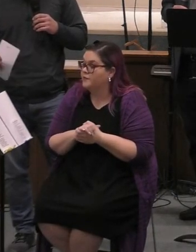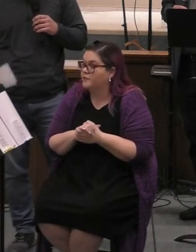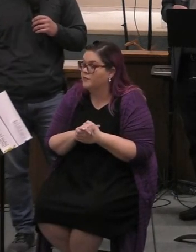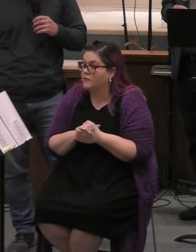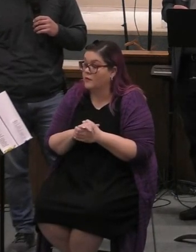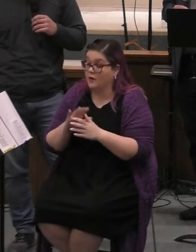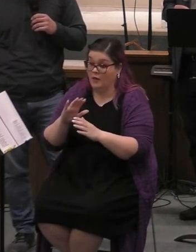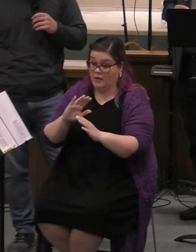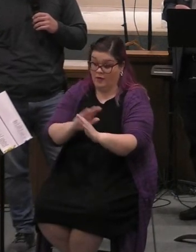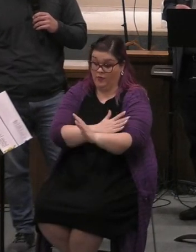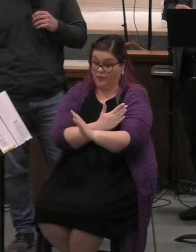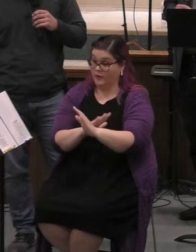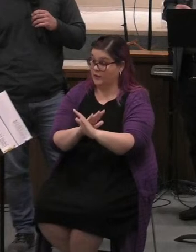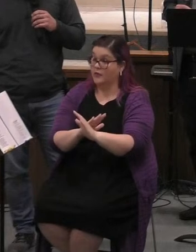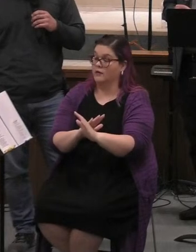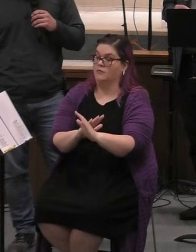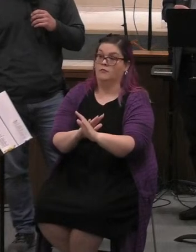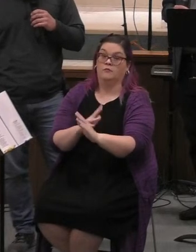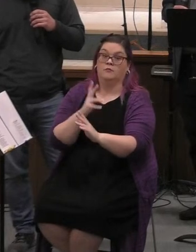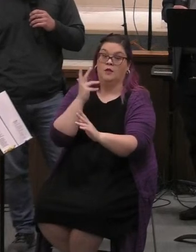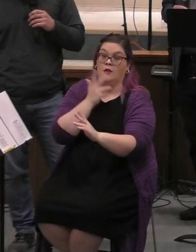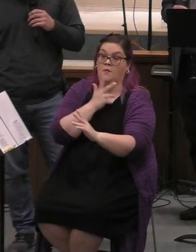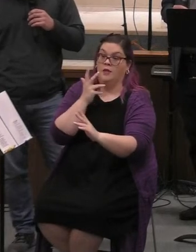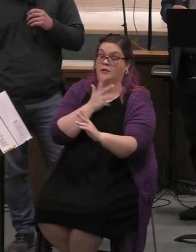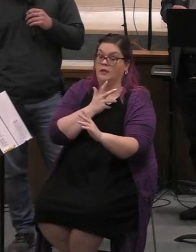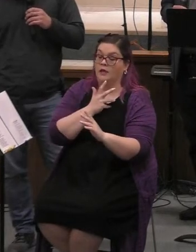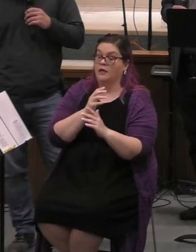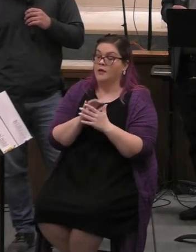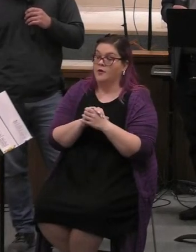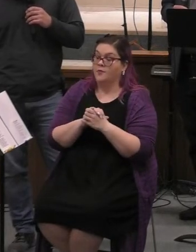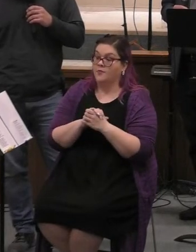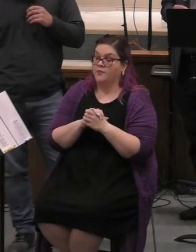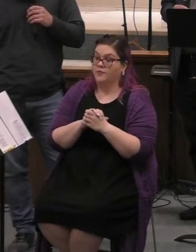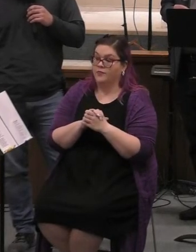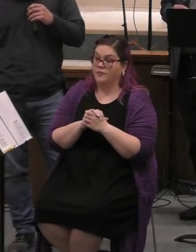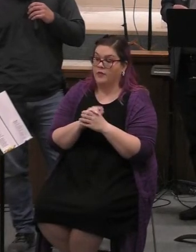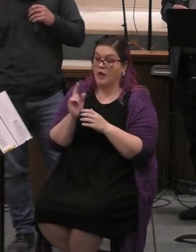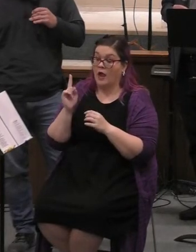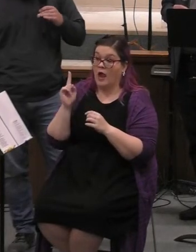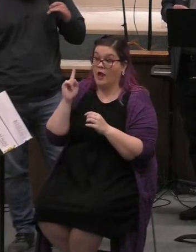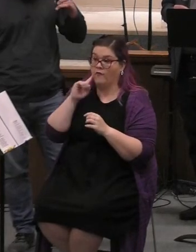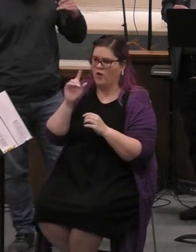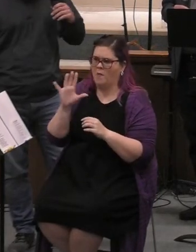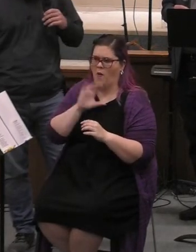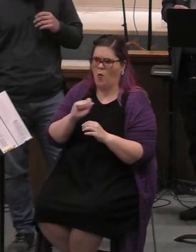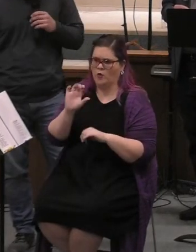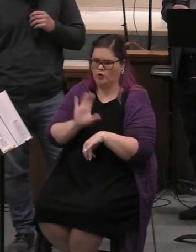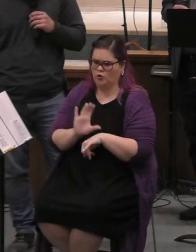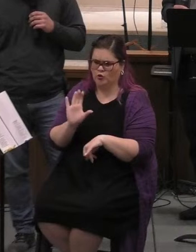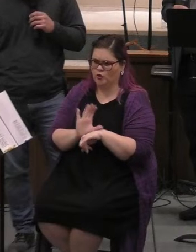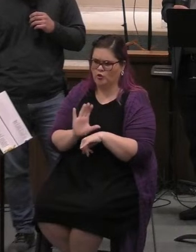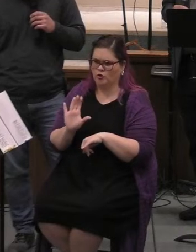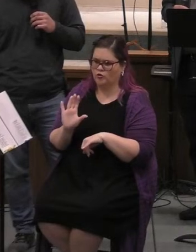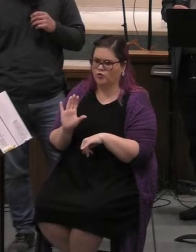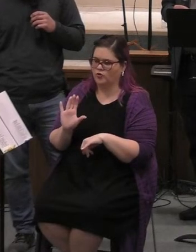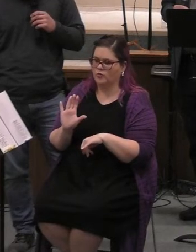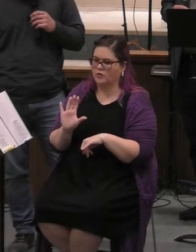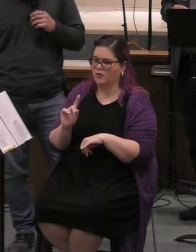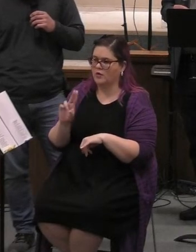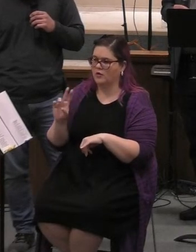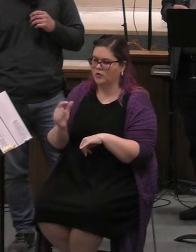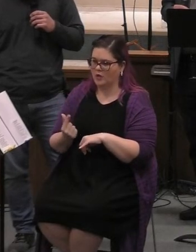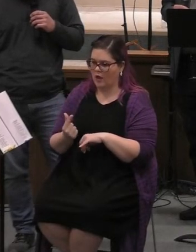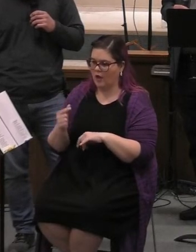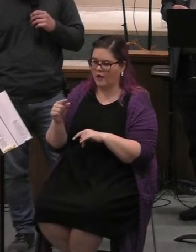the singing was incredible. I think I had heard that at my old church, Pastor Doug's church